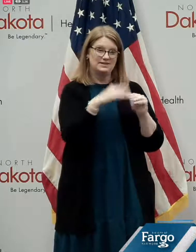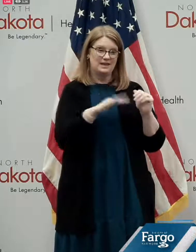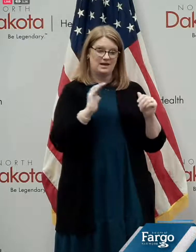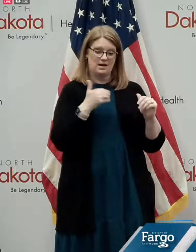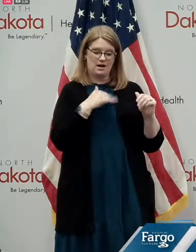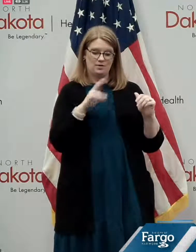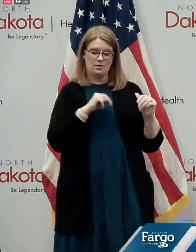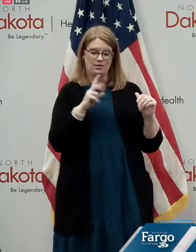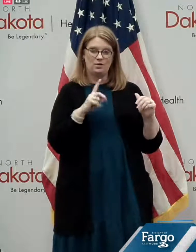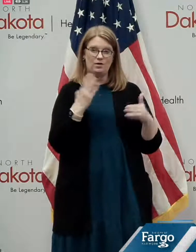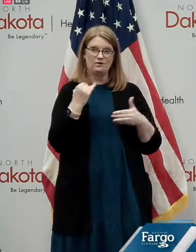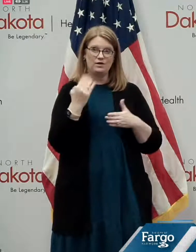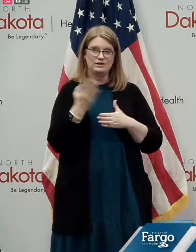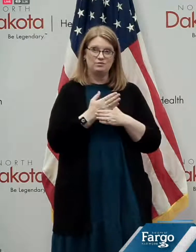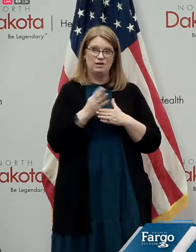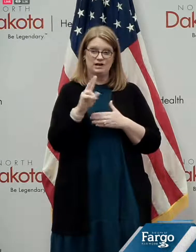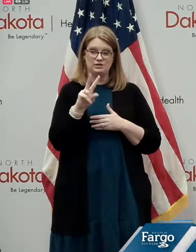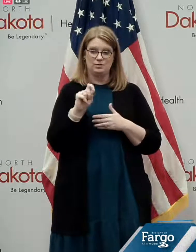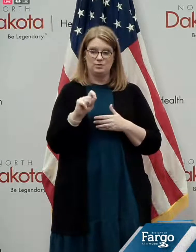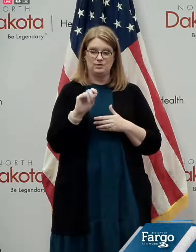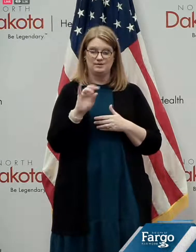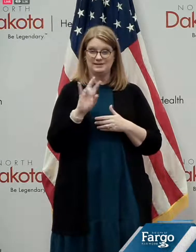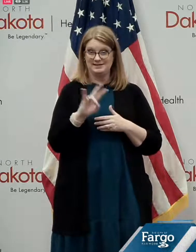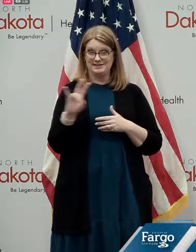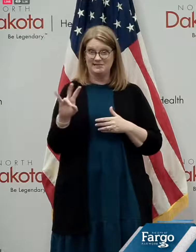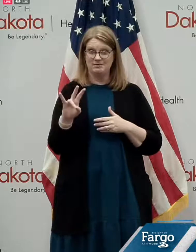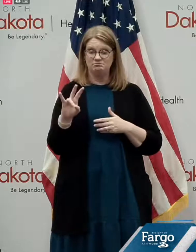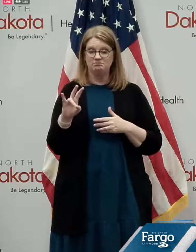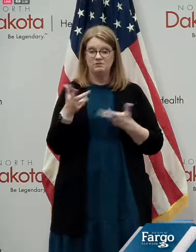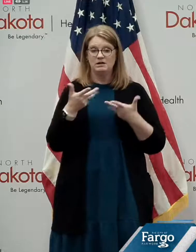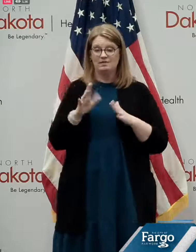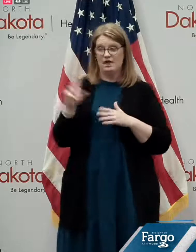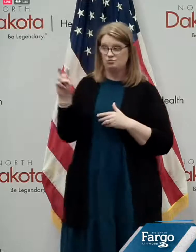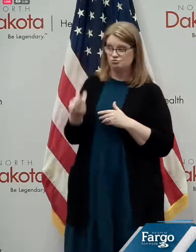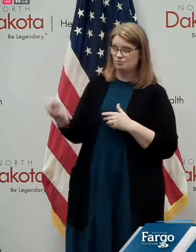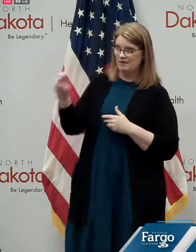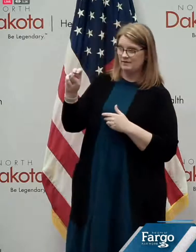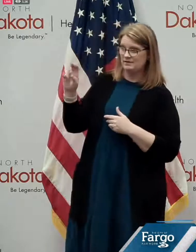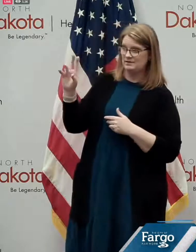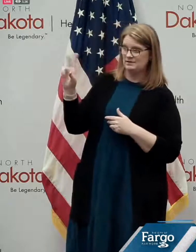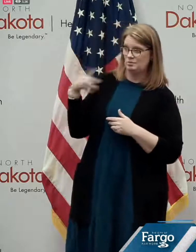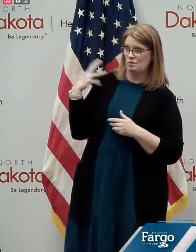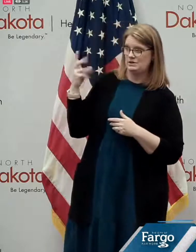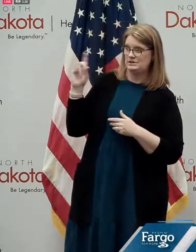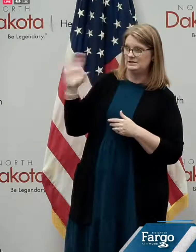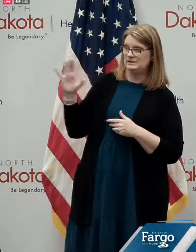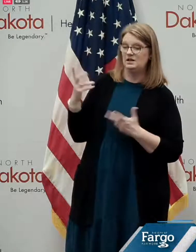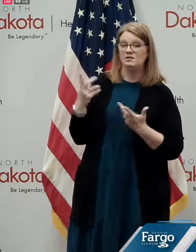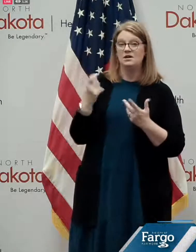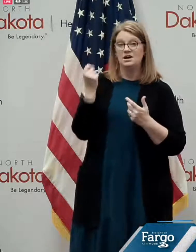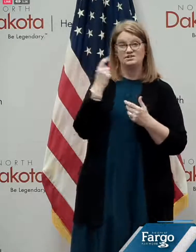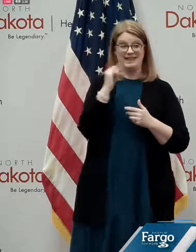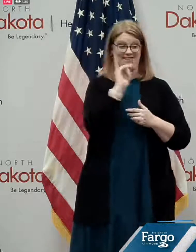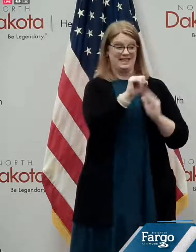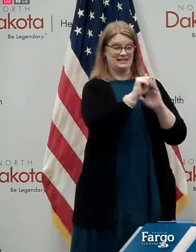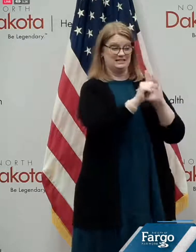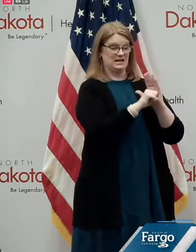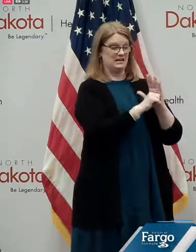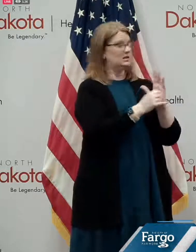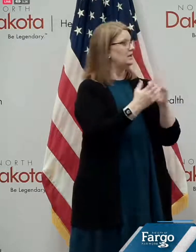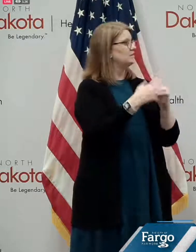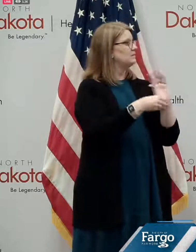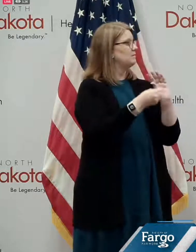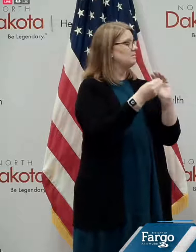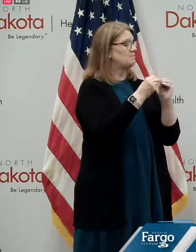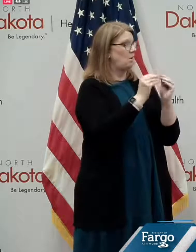or 14-day rate at 2.7, that's allowed to travel to DC, and they've got a higher prevalence and more active cases. We've got lower active cases